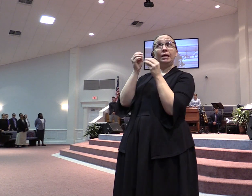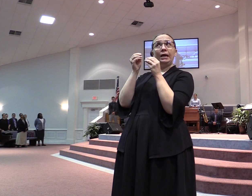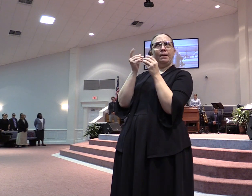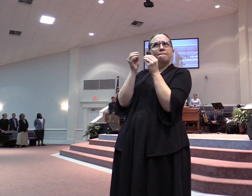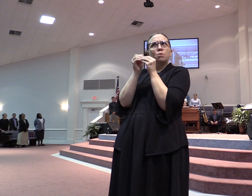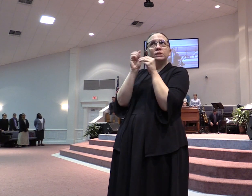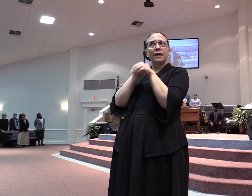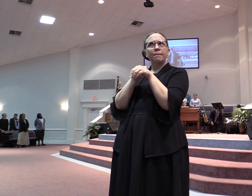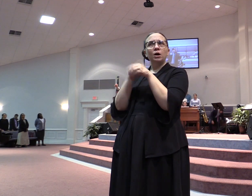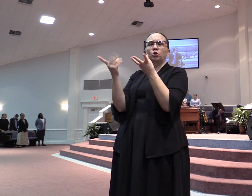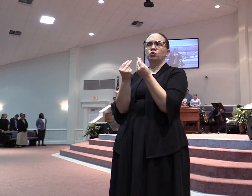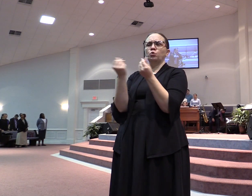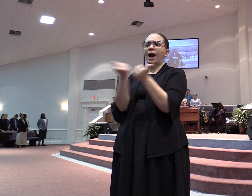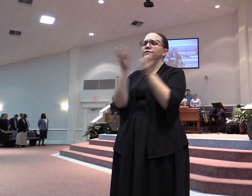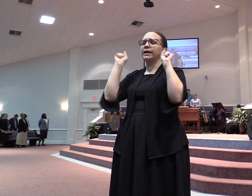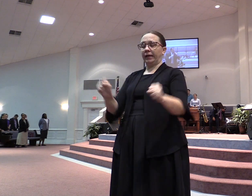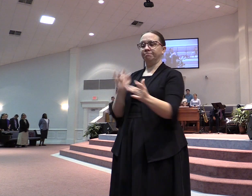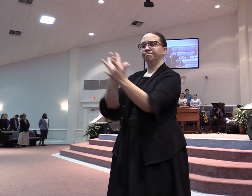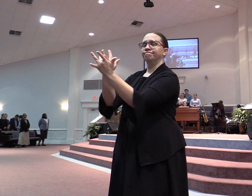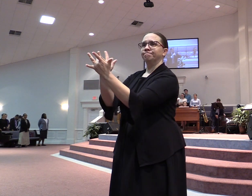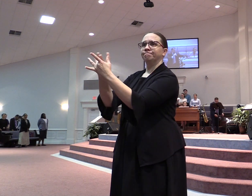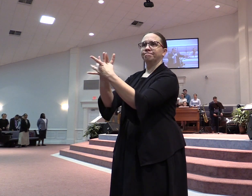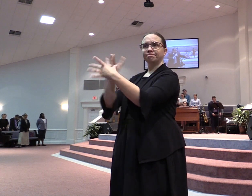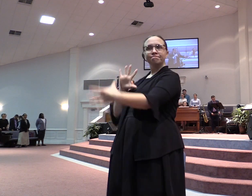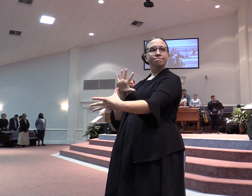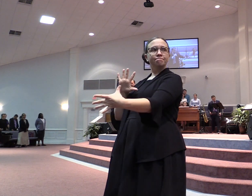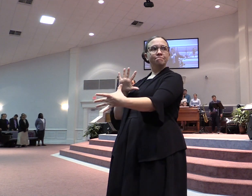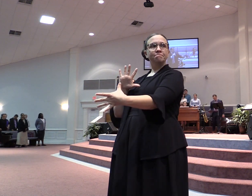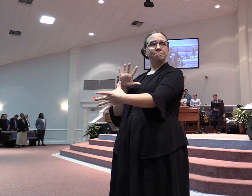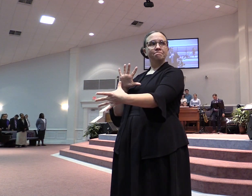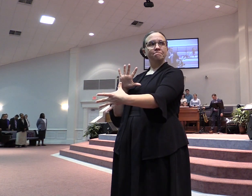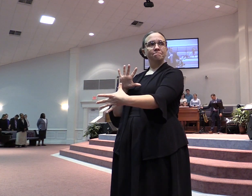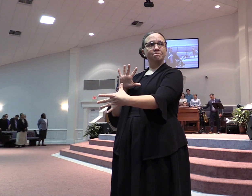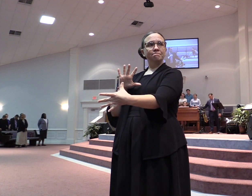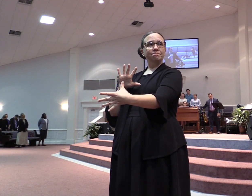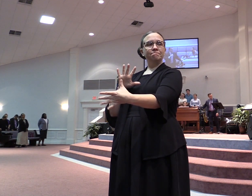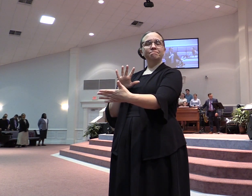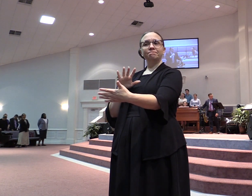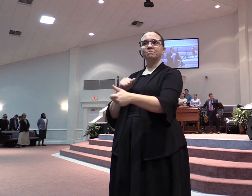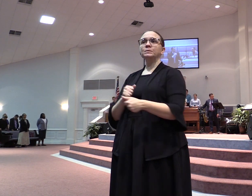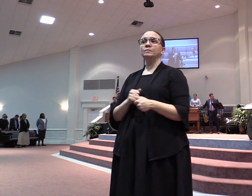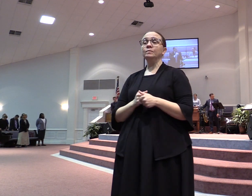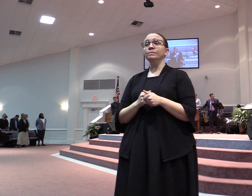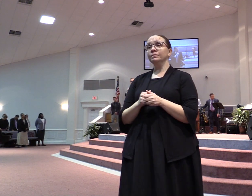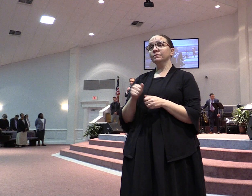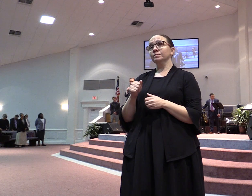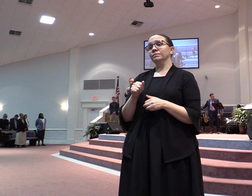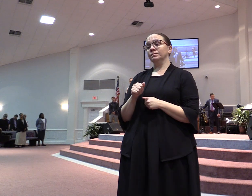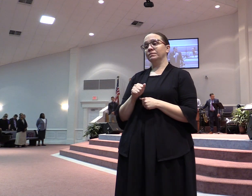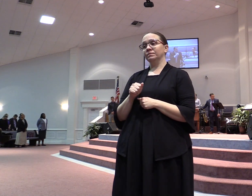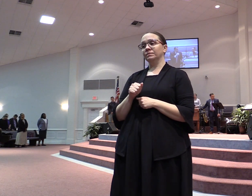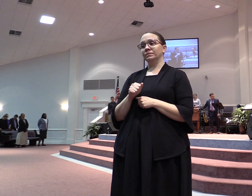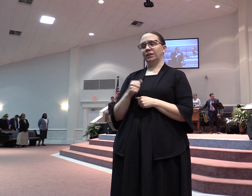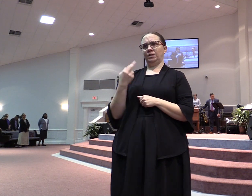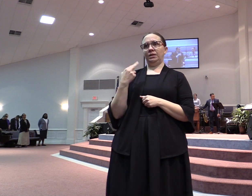everything I can to reach out to the lost, those in the highways and byways. So see, those, the